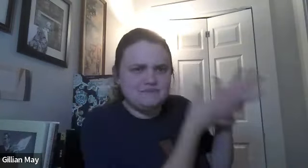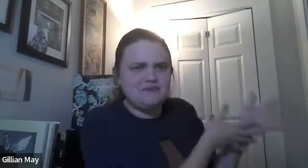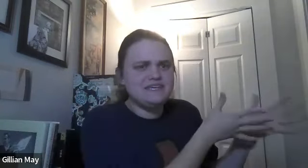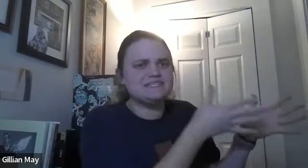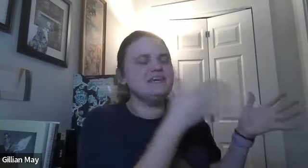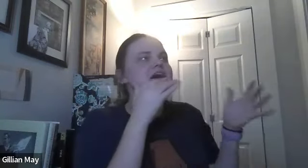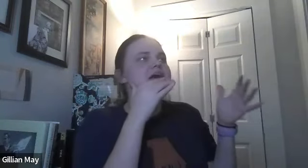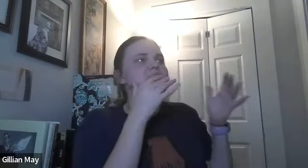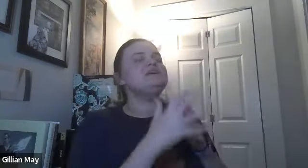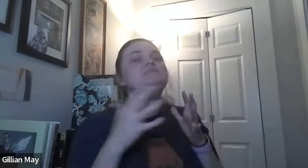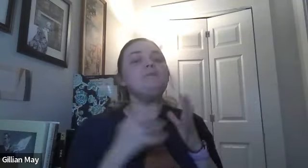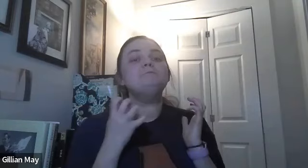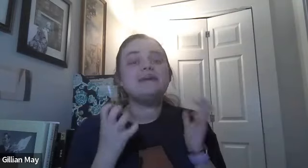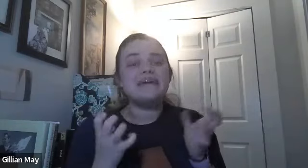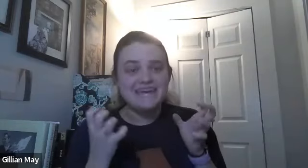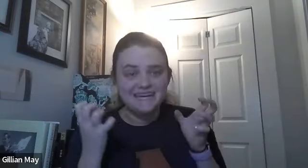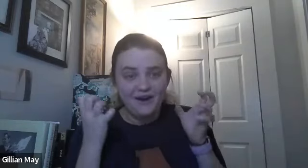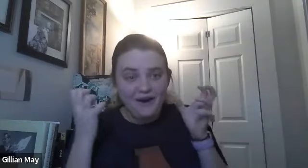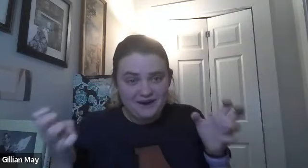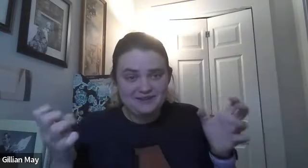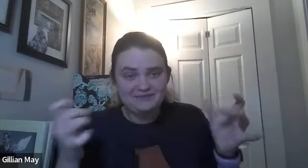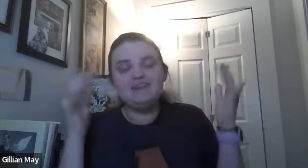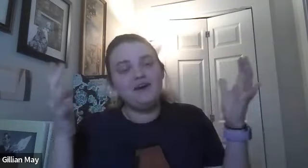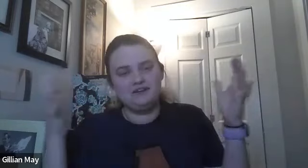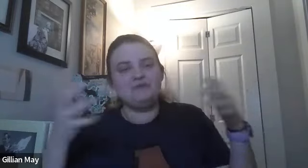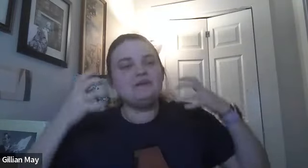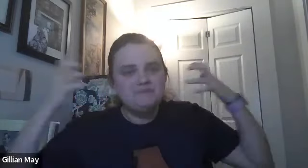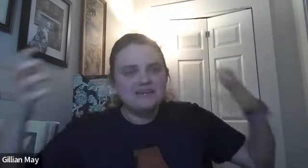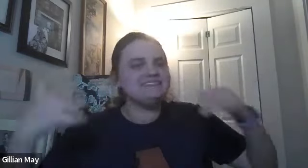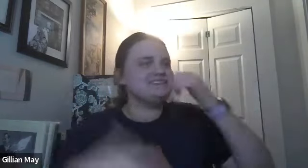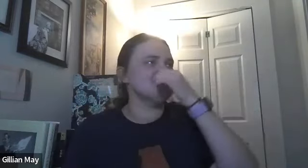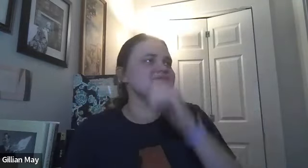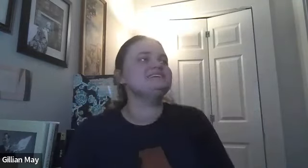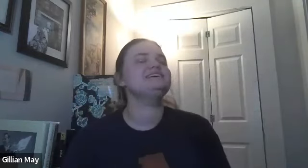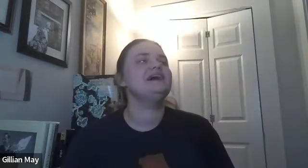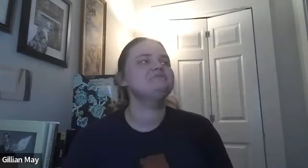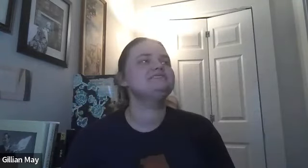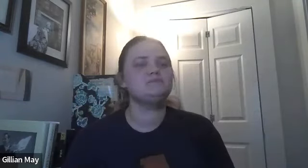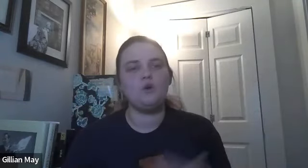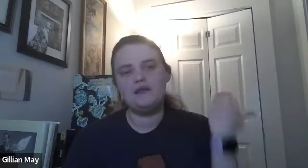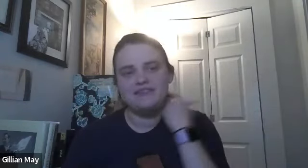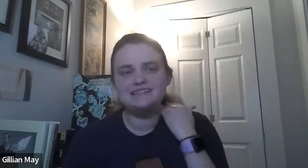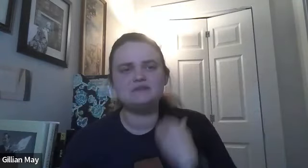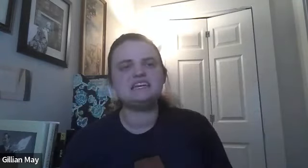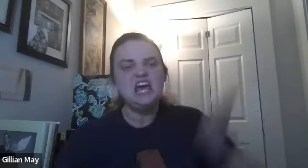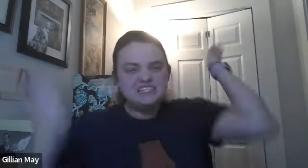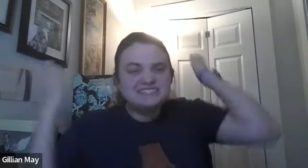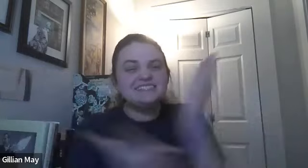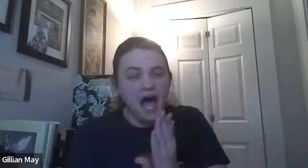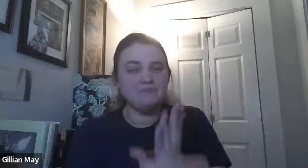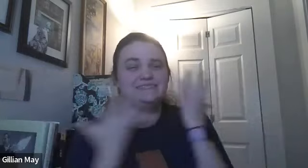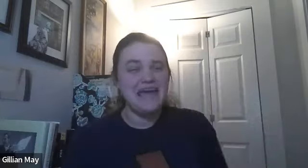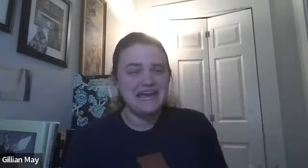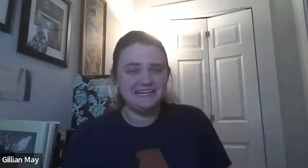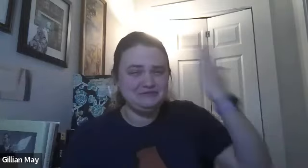about this. It became a big argument, like not argument, but a big discussion because I kept seeing him going this. And I was like, stop saying it. You